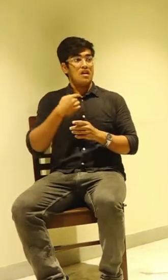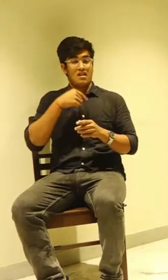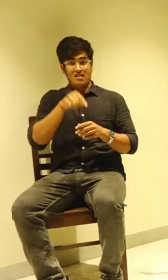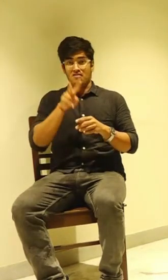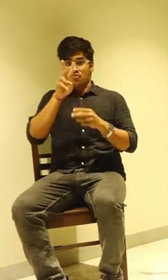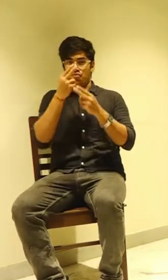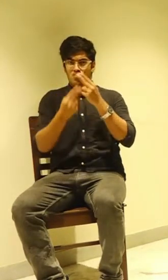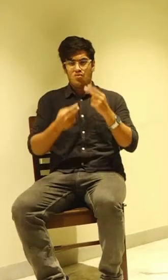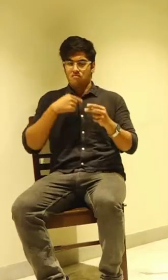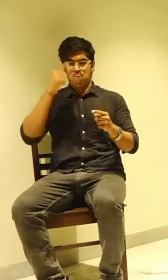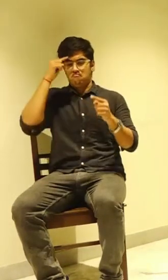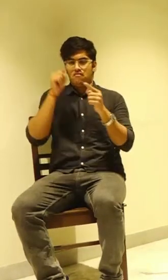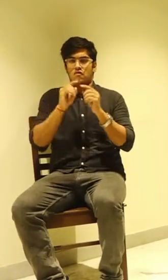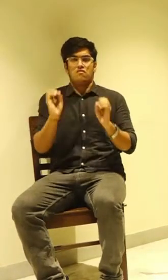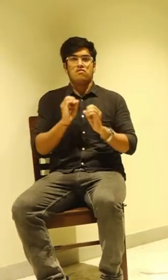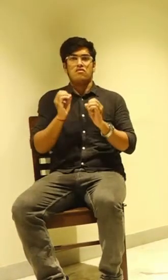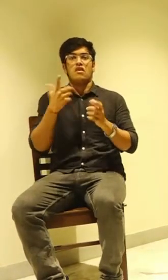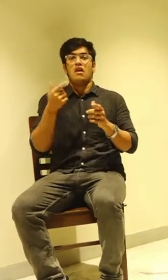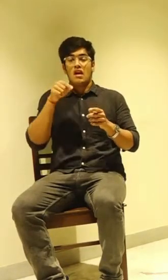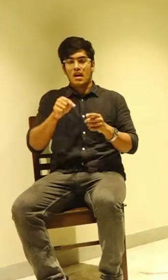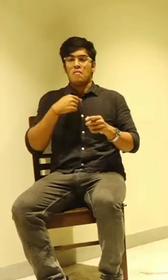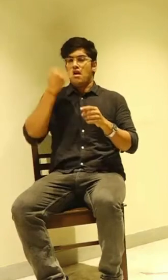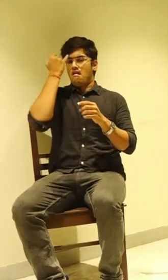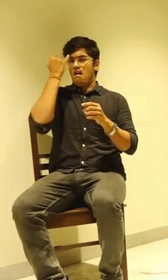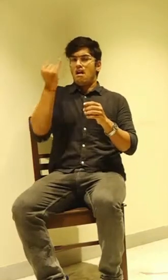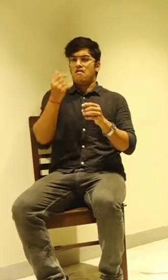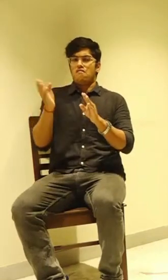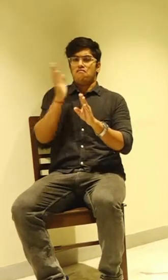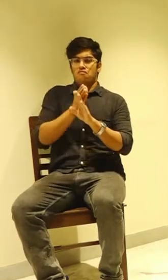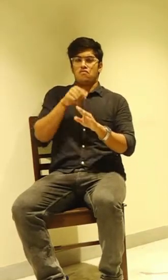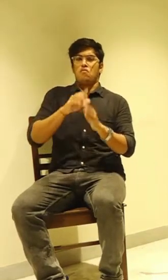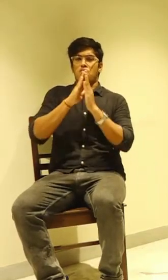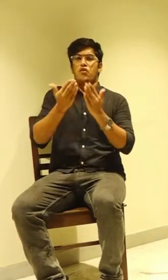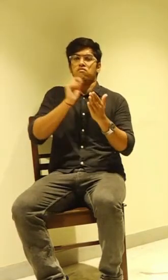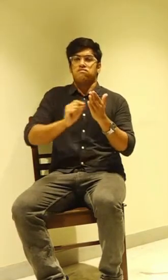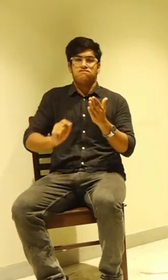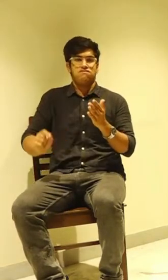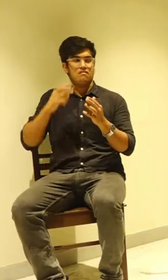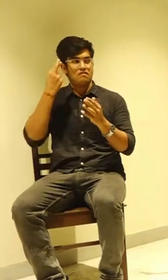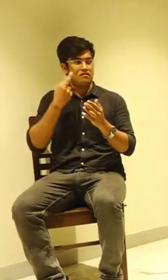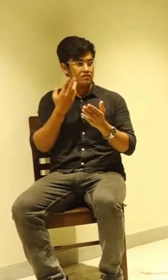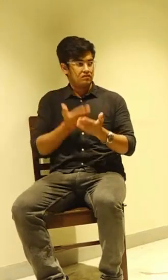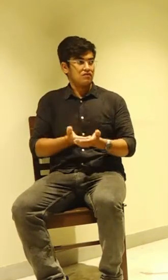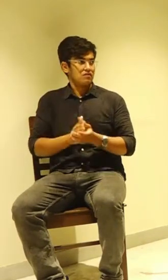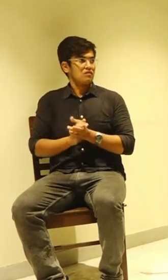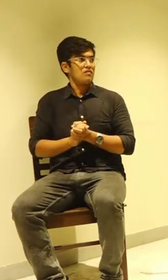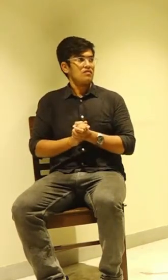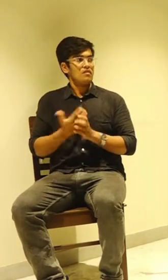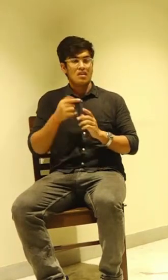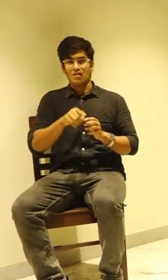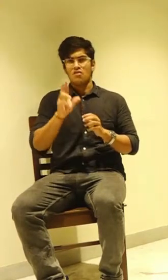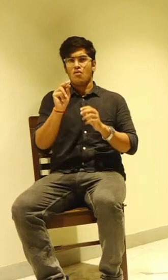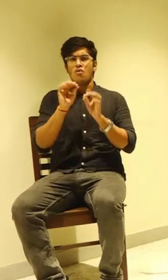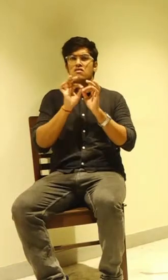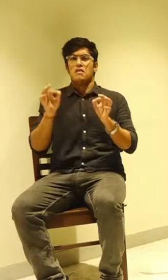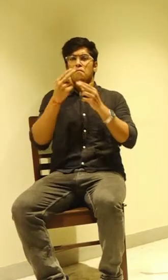and that's really the idea which was the basis for this book, that it's not a simple story